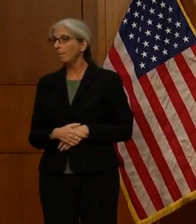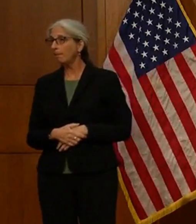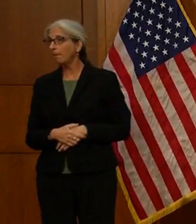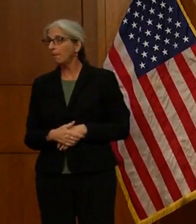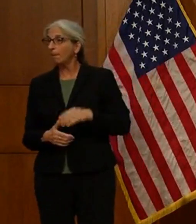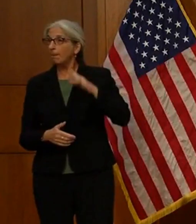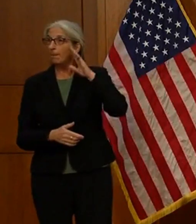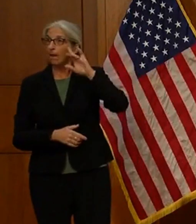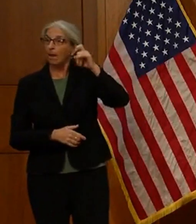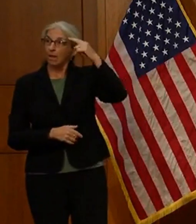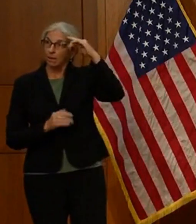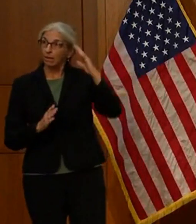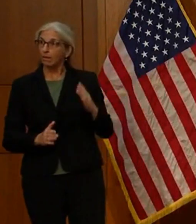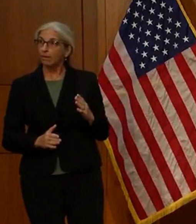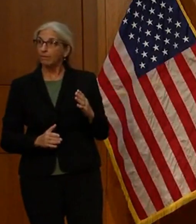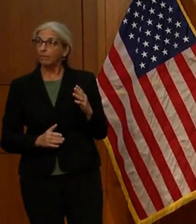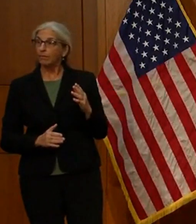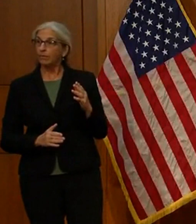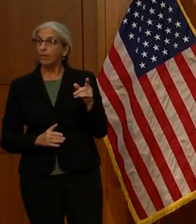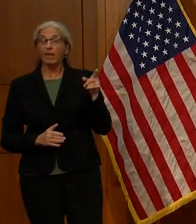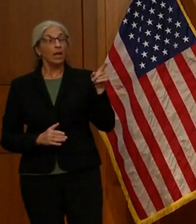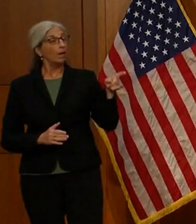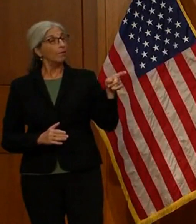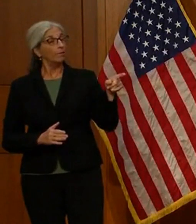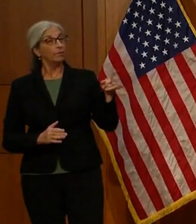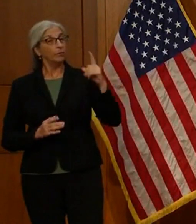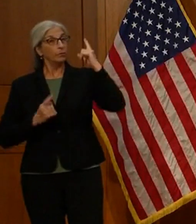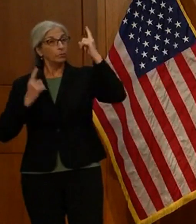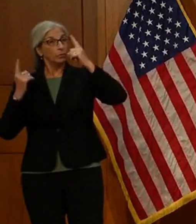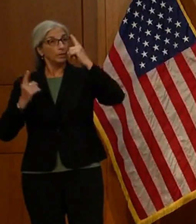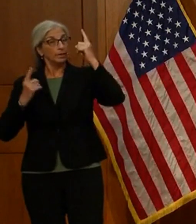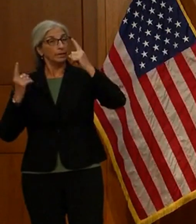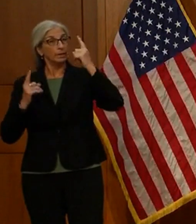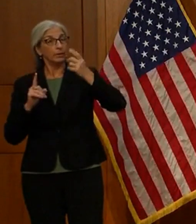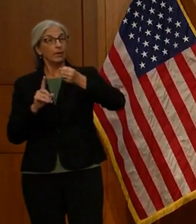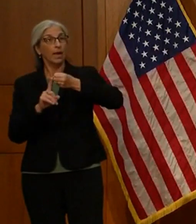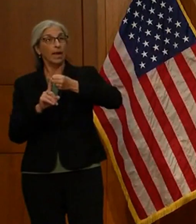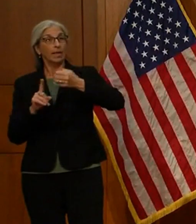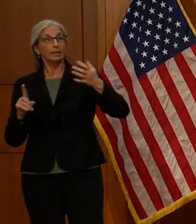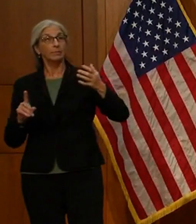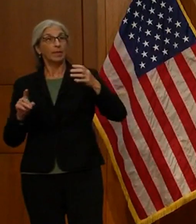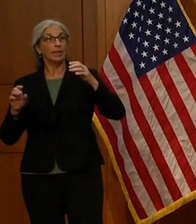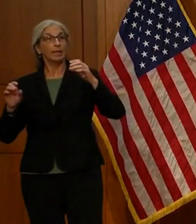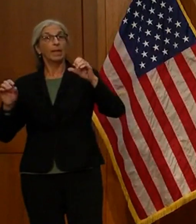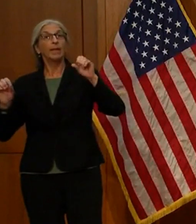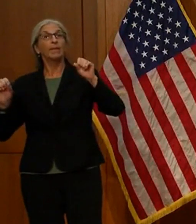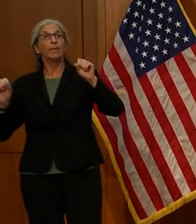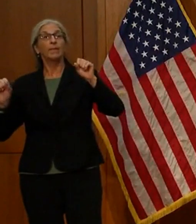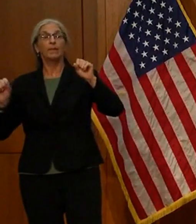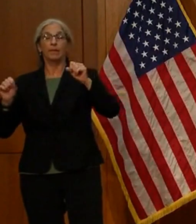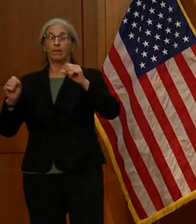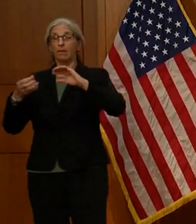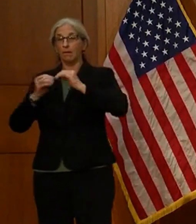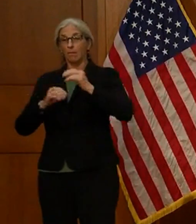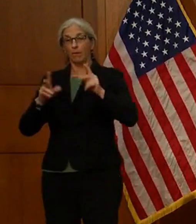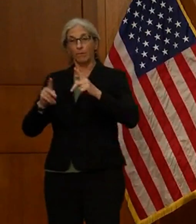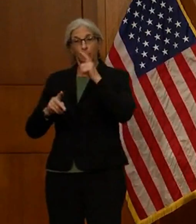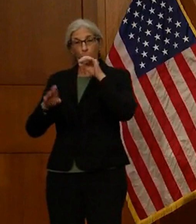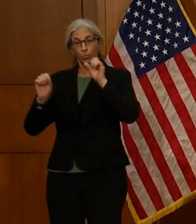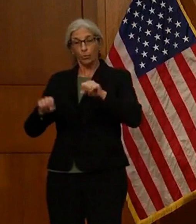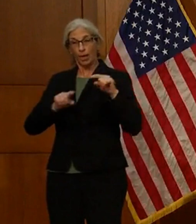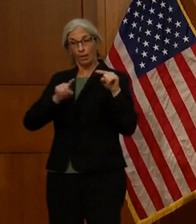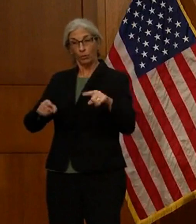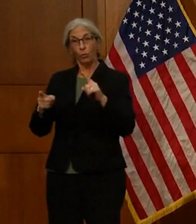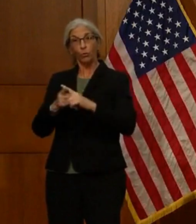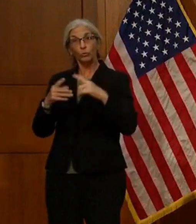Hi, Governor Northam. Has your administration given any consideration to expanding the capacity limits for football stadiums, or even to open bars